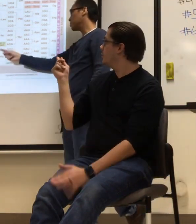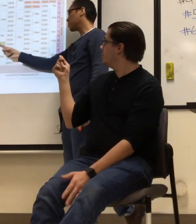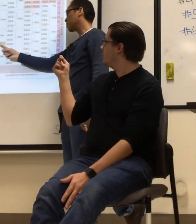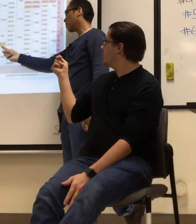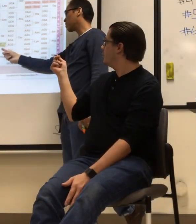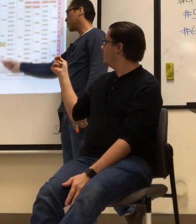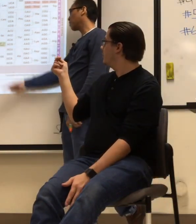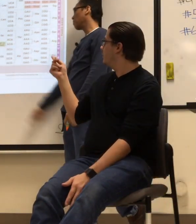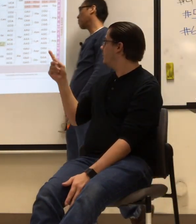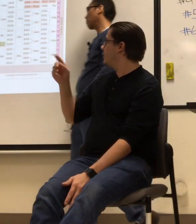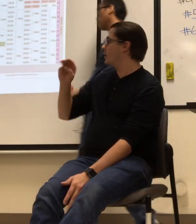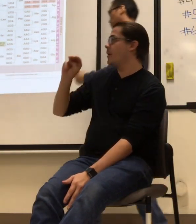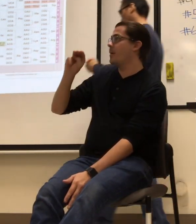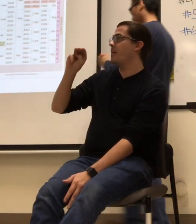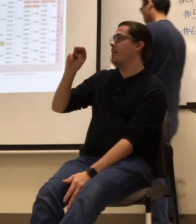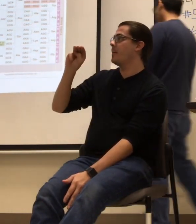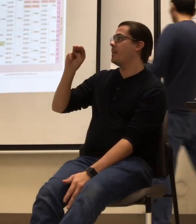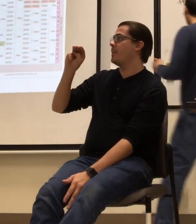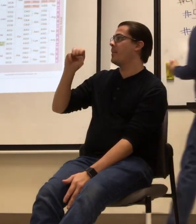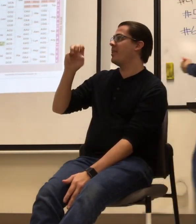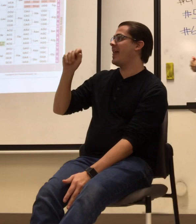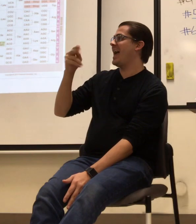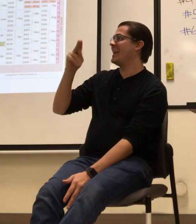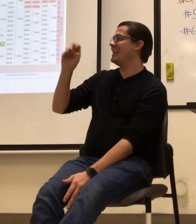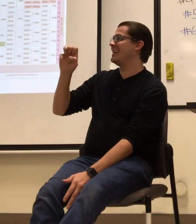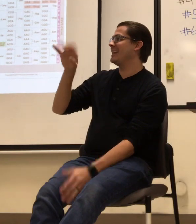methionine, which is the start signal.